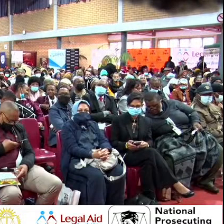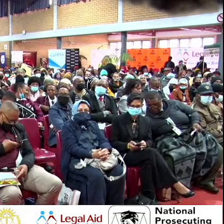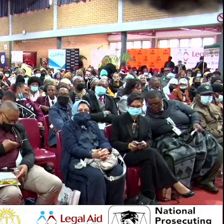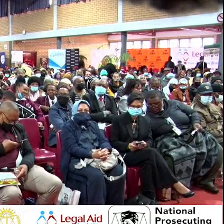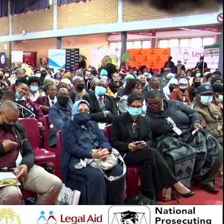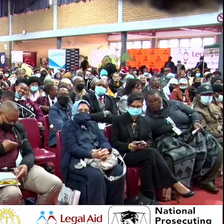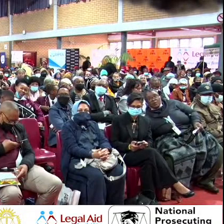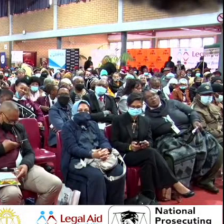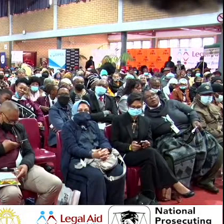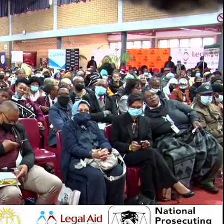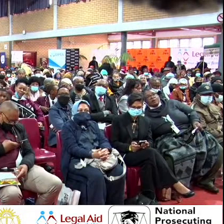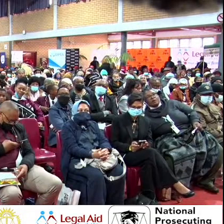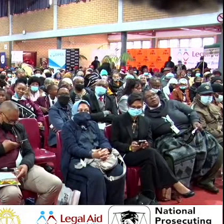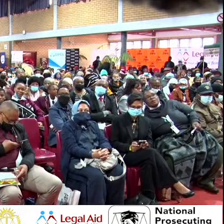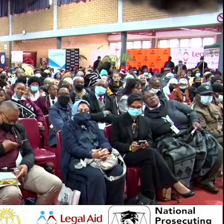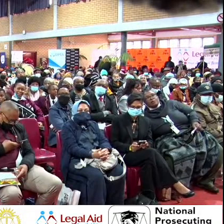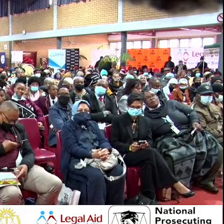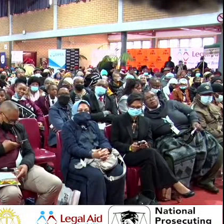people